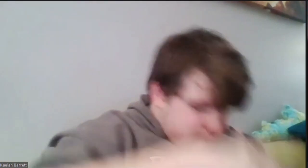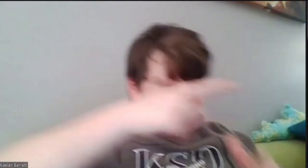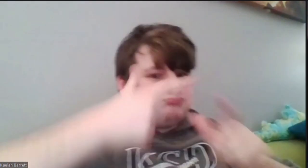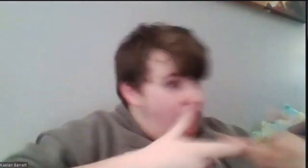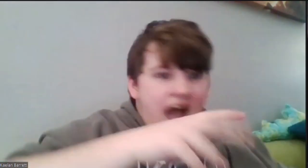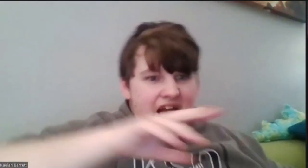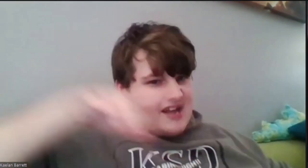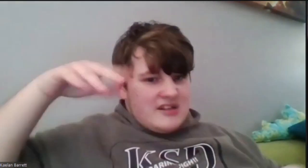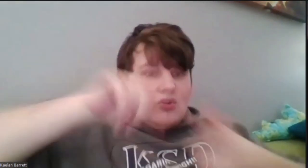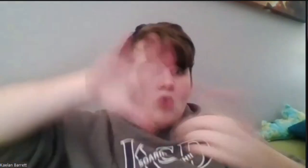town.